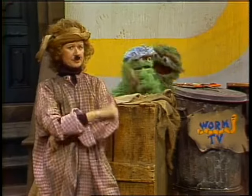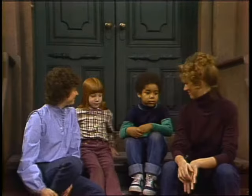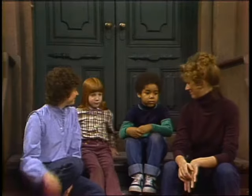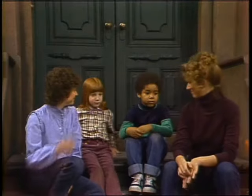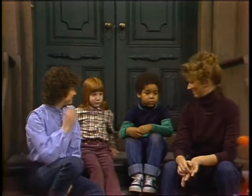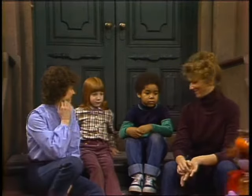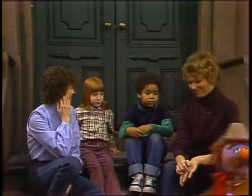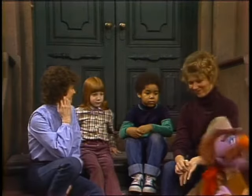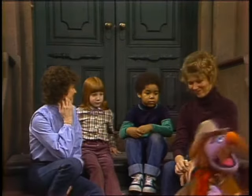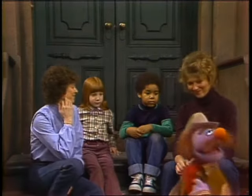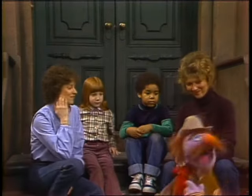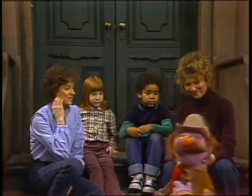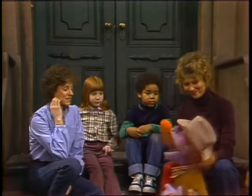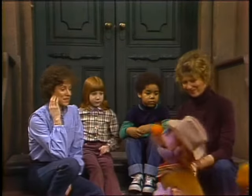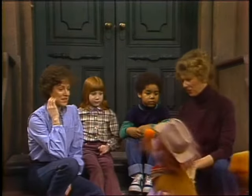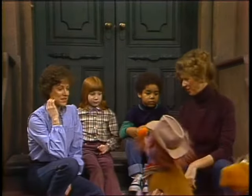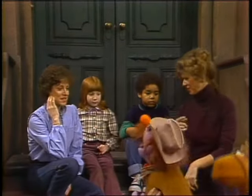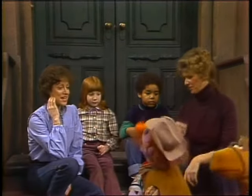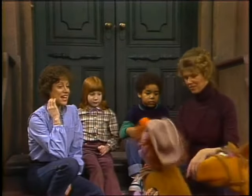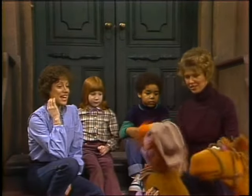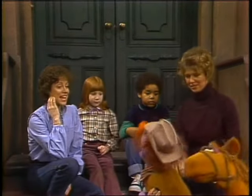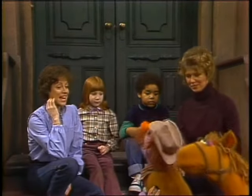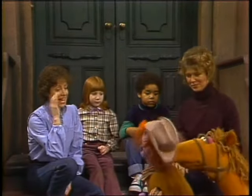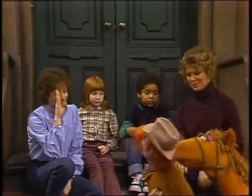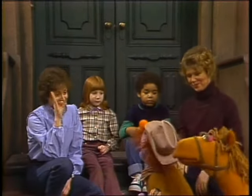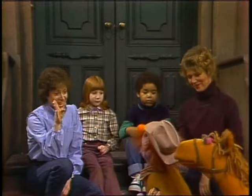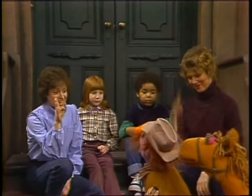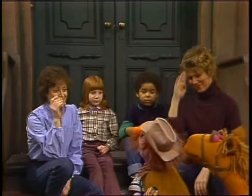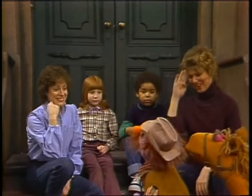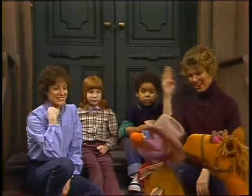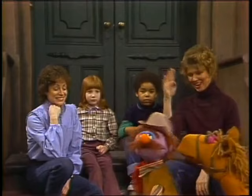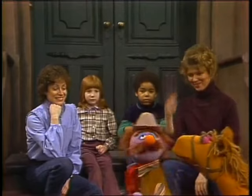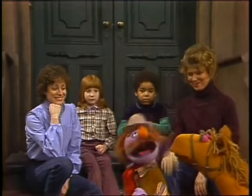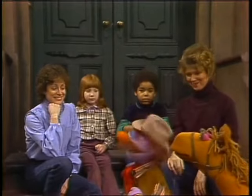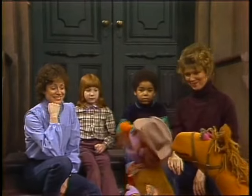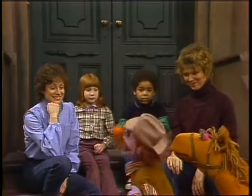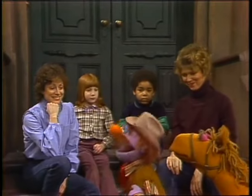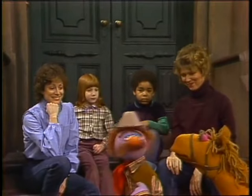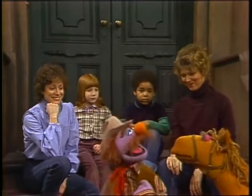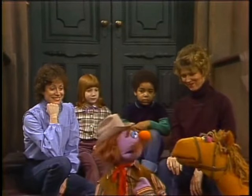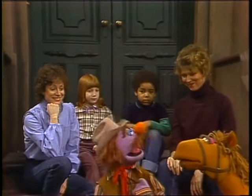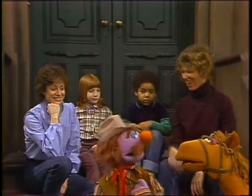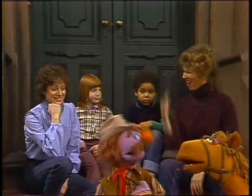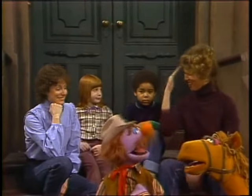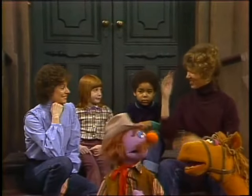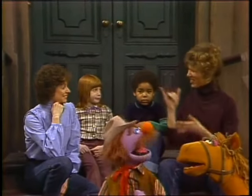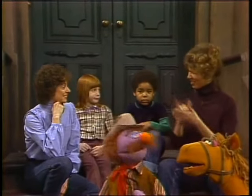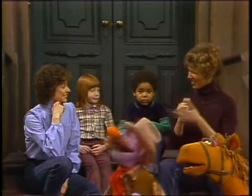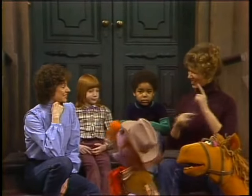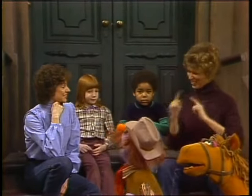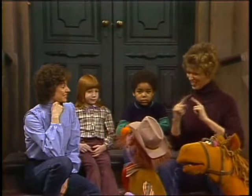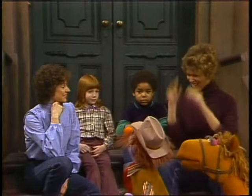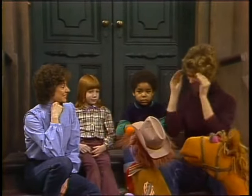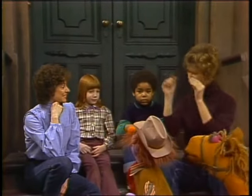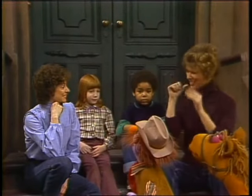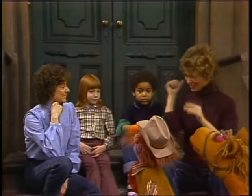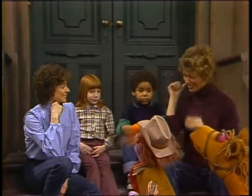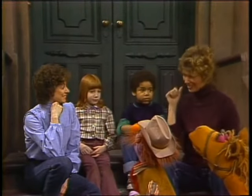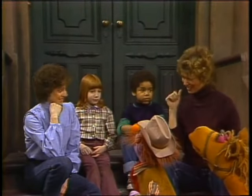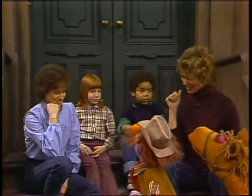did. Oh, come on, Buster. Howdy, partners. You know that sign you taught me yesterday? Yeah.